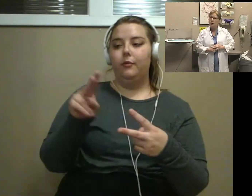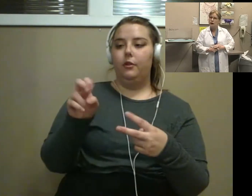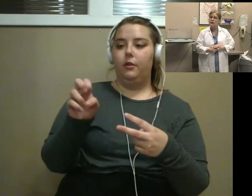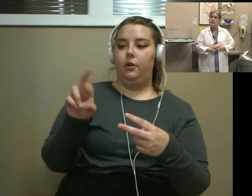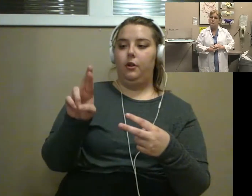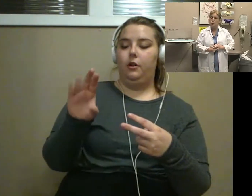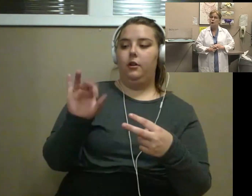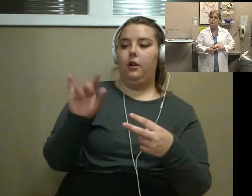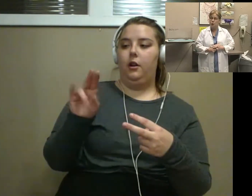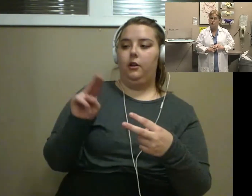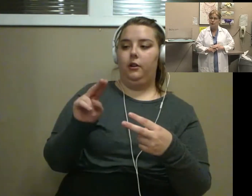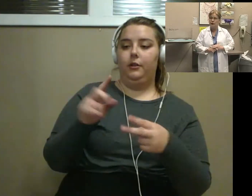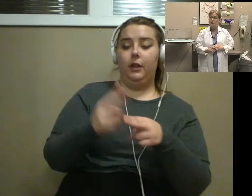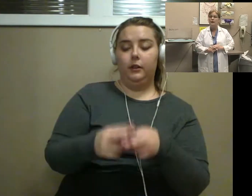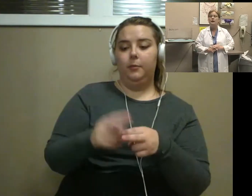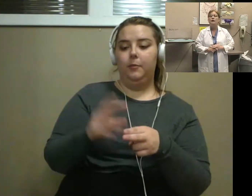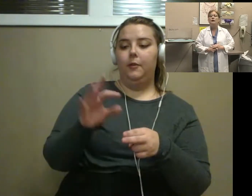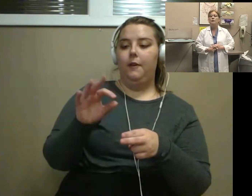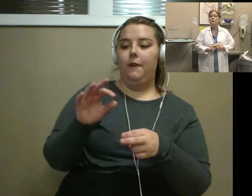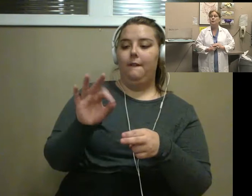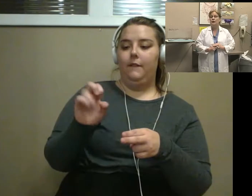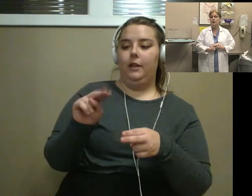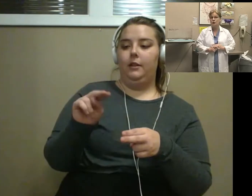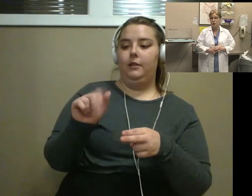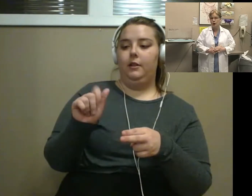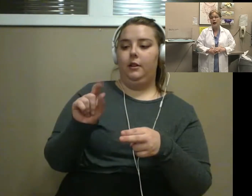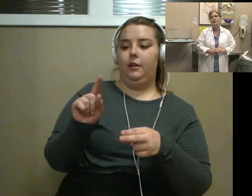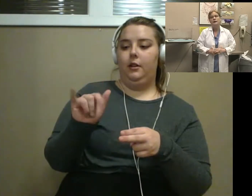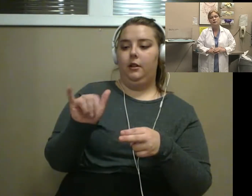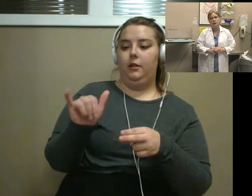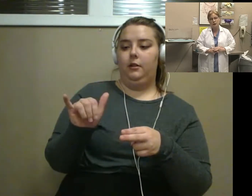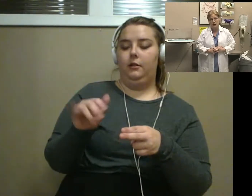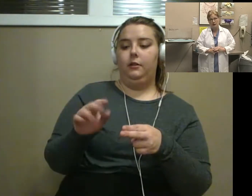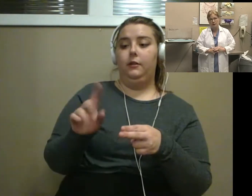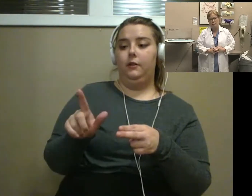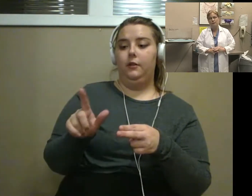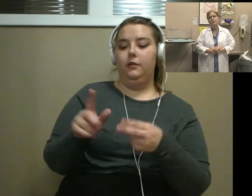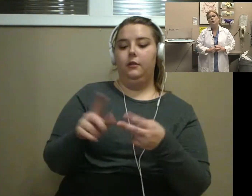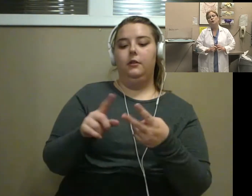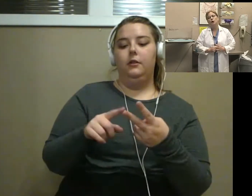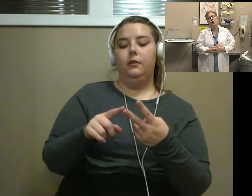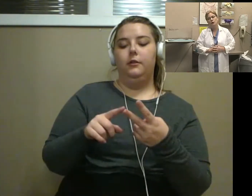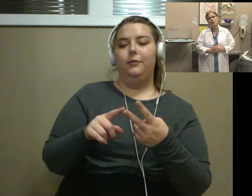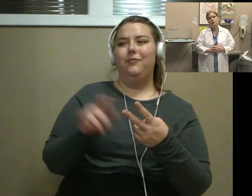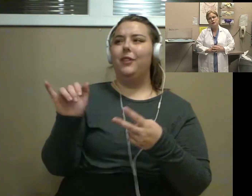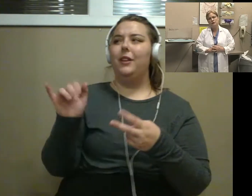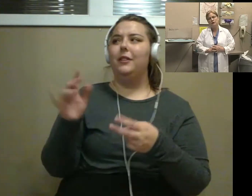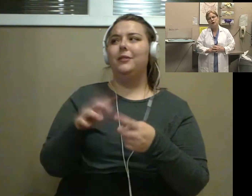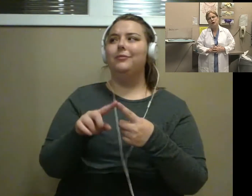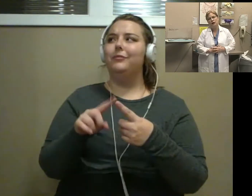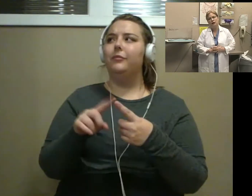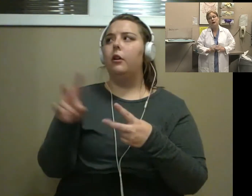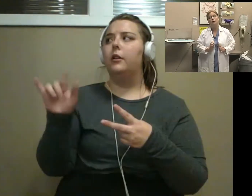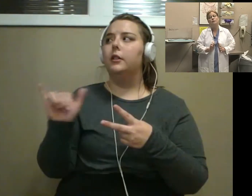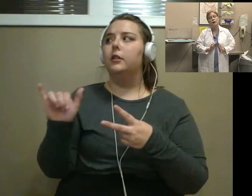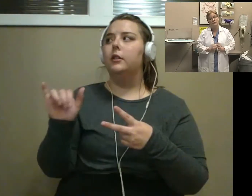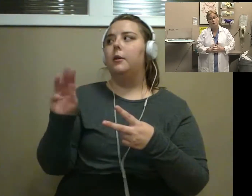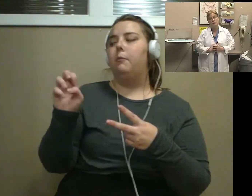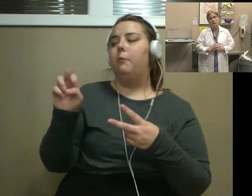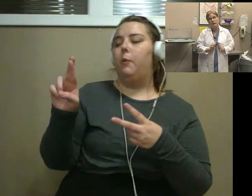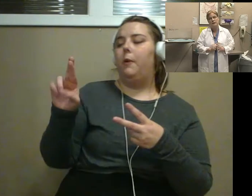synthetic narcotic similar to morphine, but it's shorter acting and much safer. You will also receive